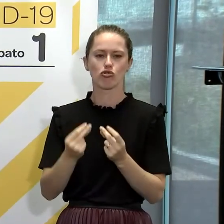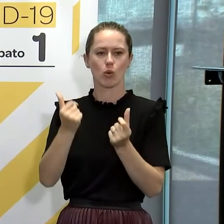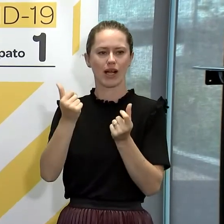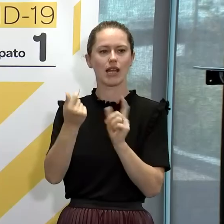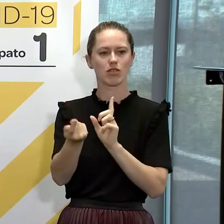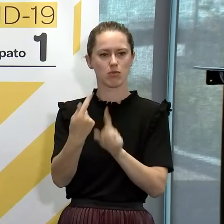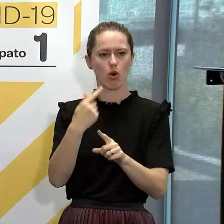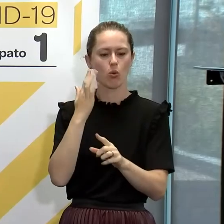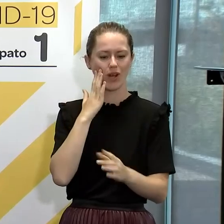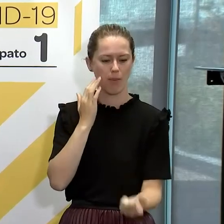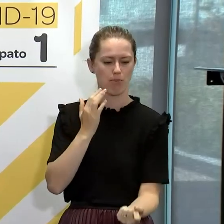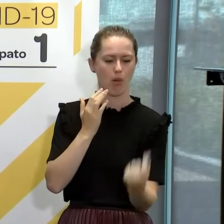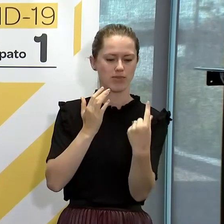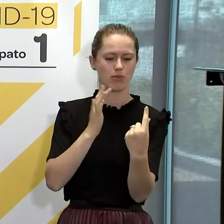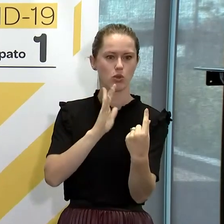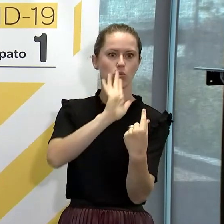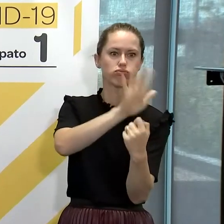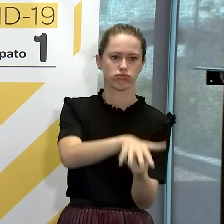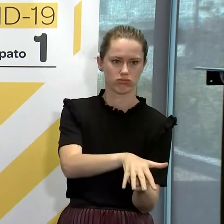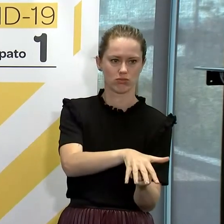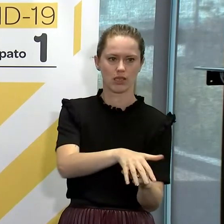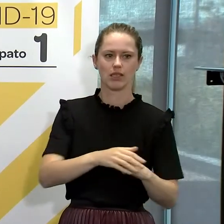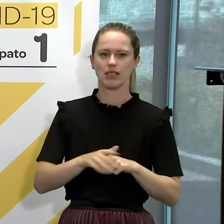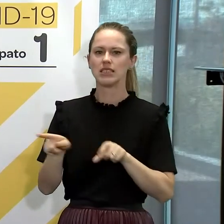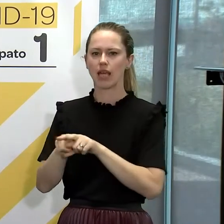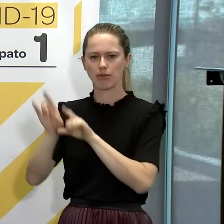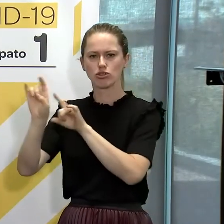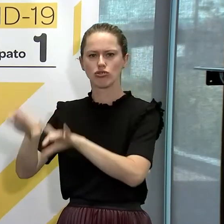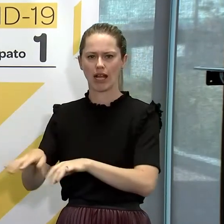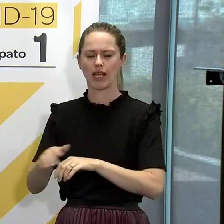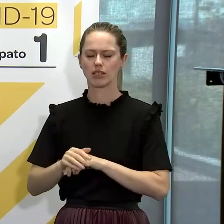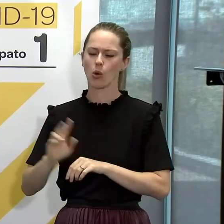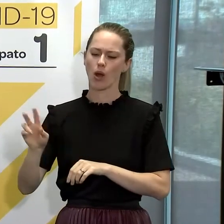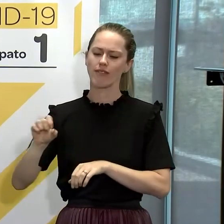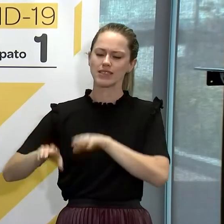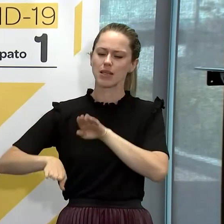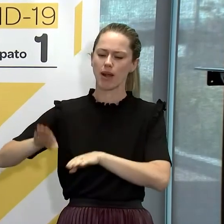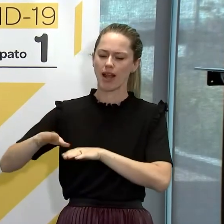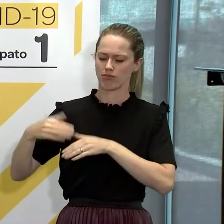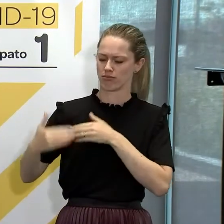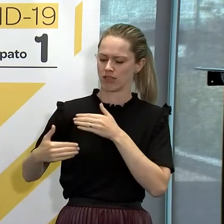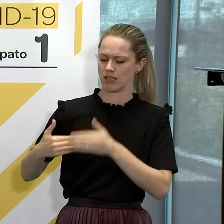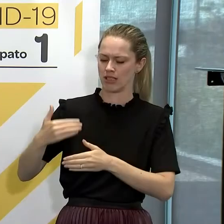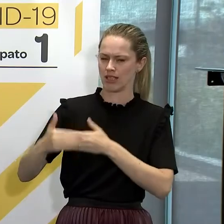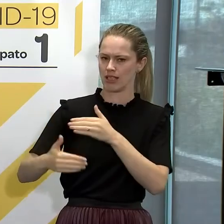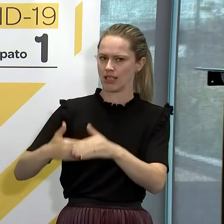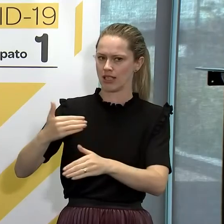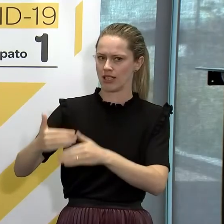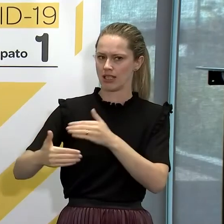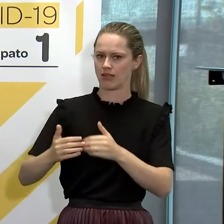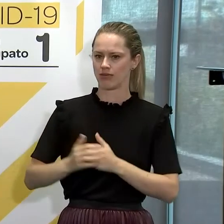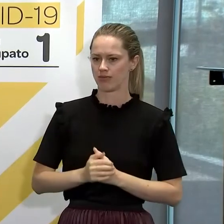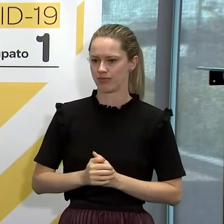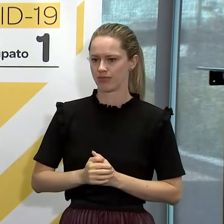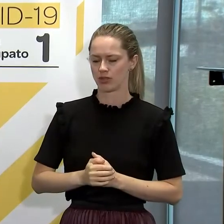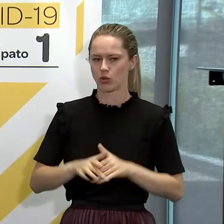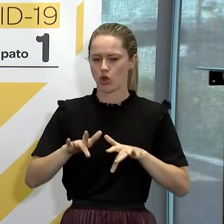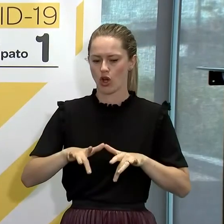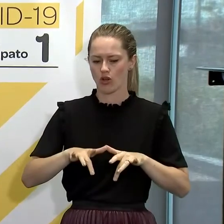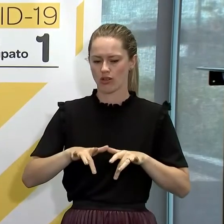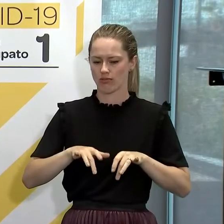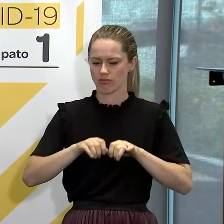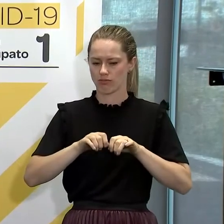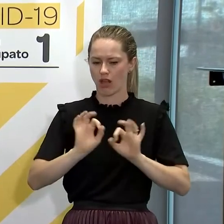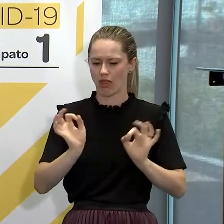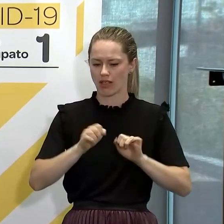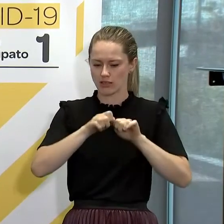respond, as does Australia, and both countries are seeing a very similar thing. Is we're not seeing that further spread, but